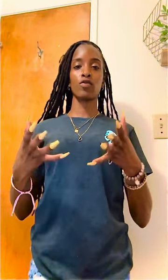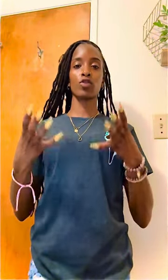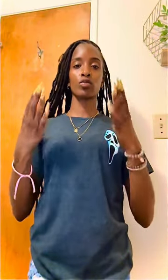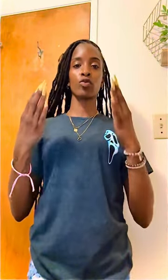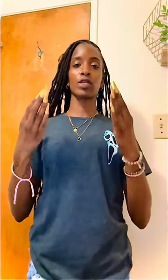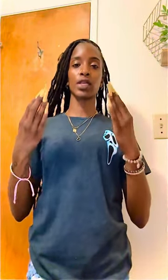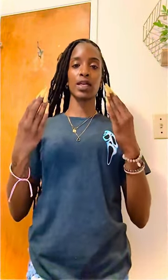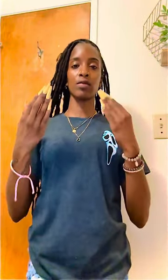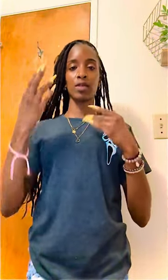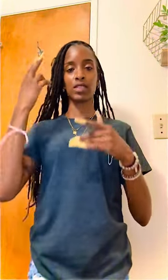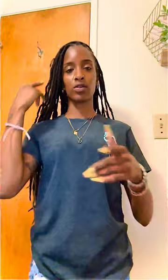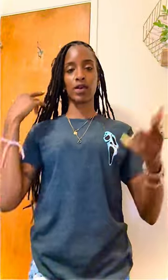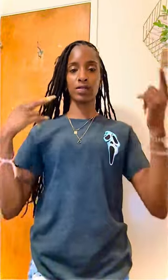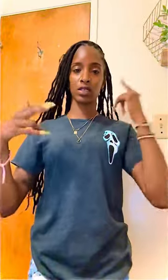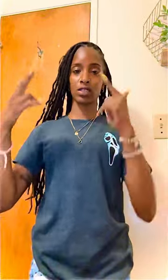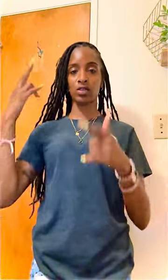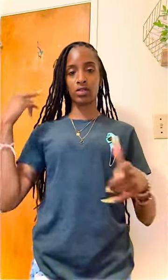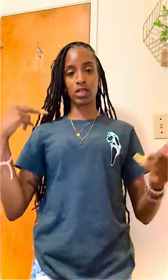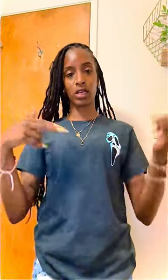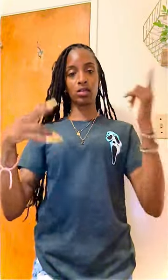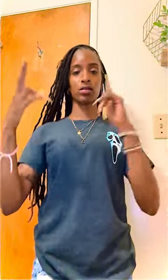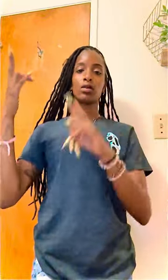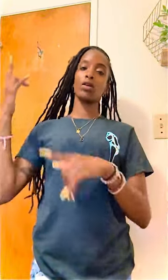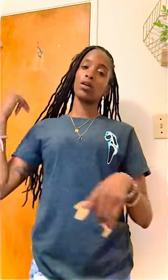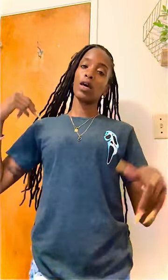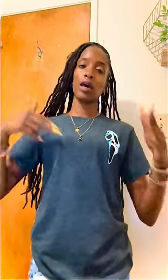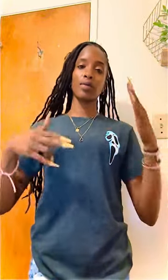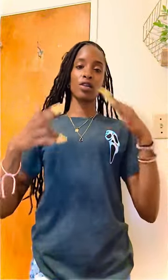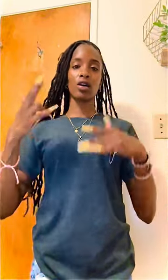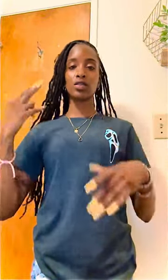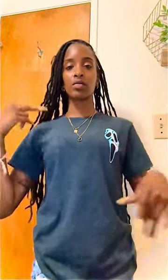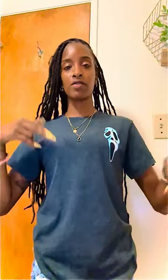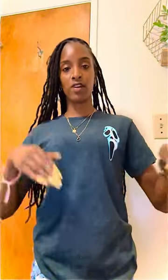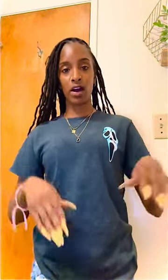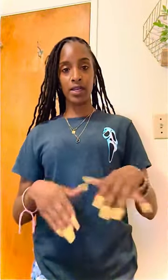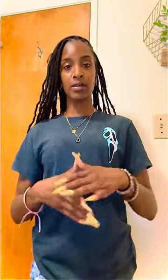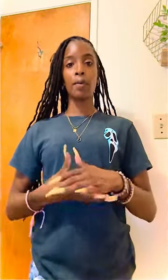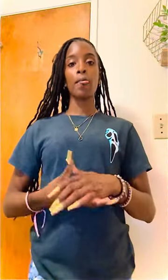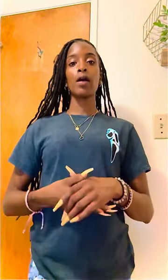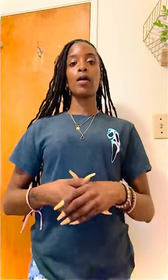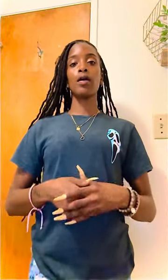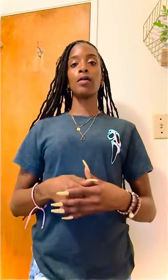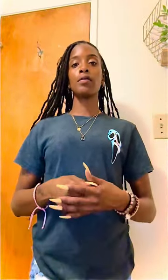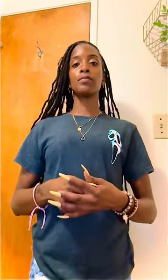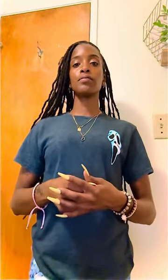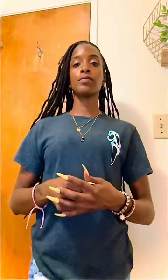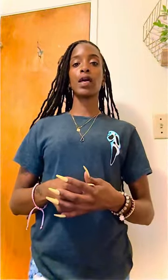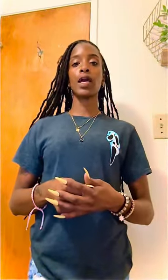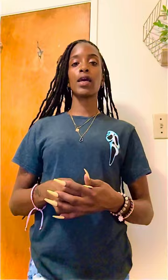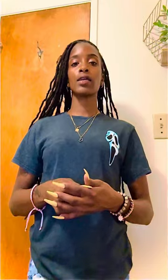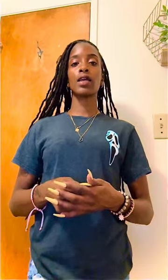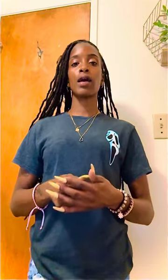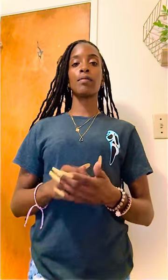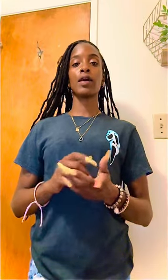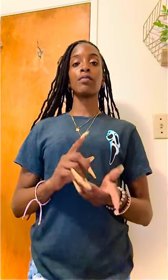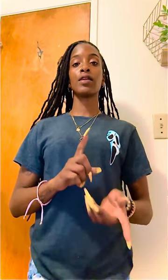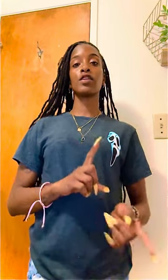course, more anxiety, but I still have to continue to think happy thoughts, it'll be fine. And I'm admitted to